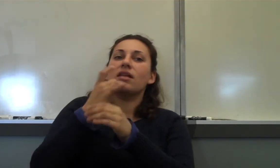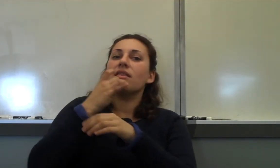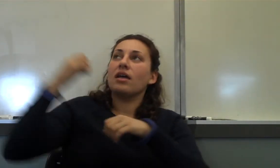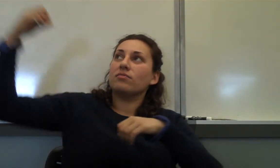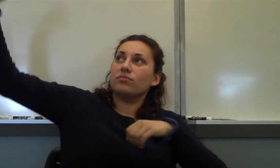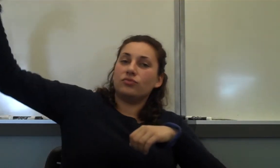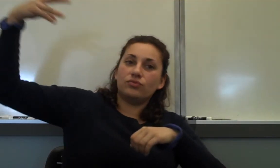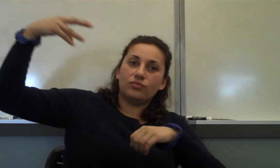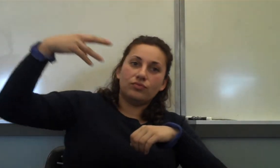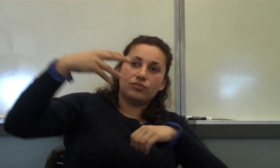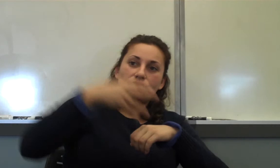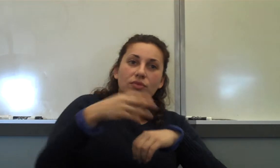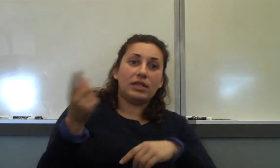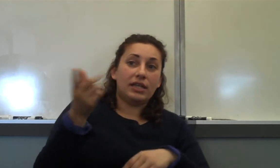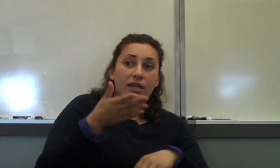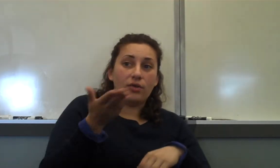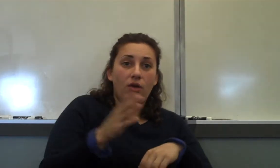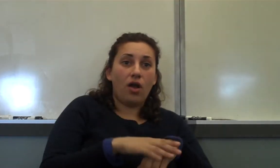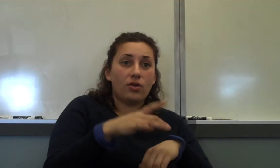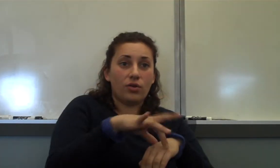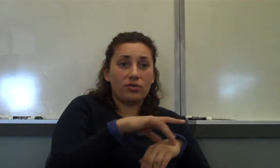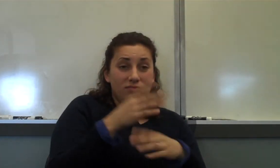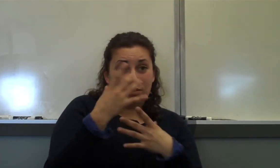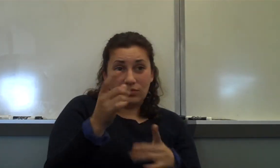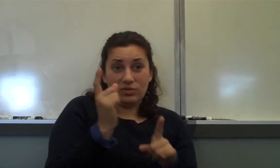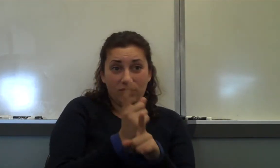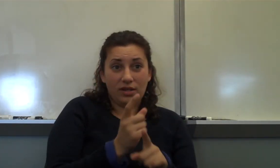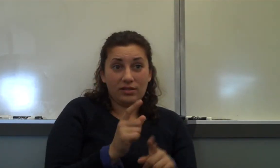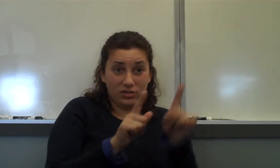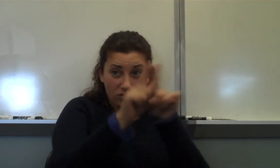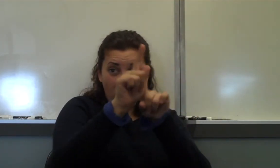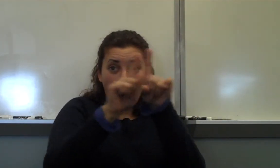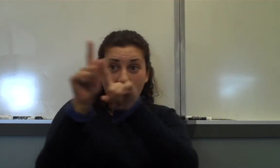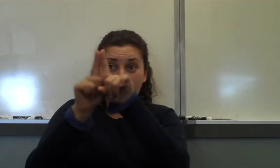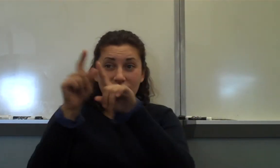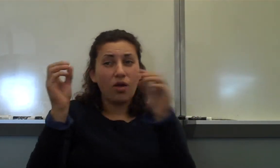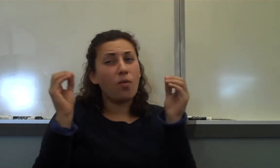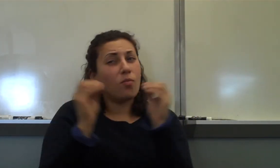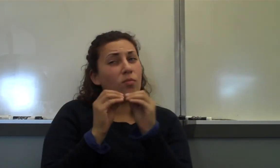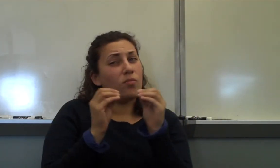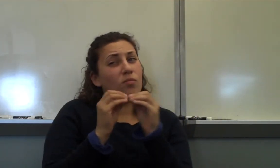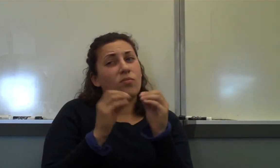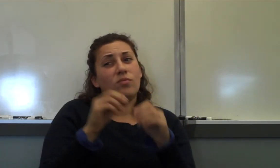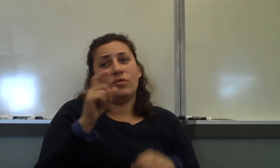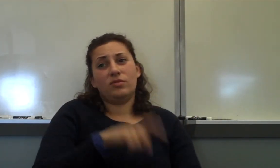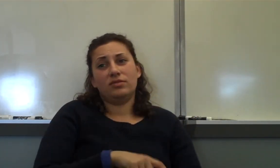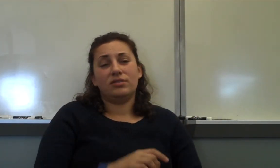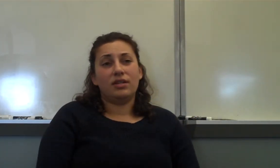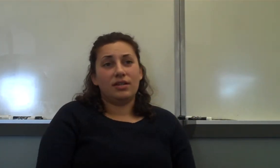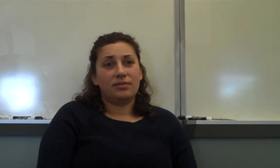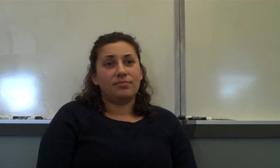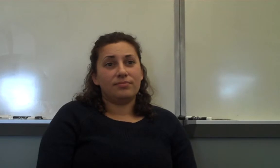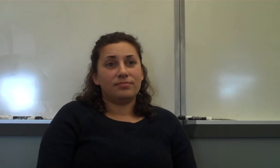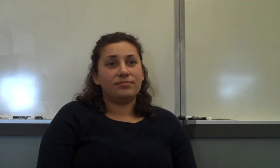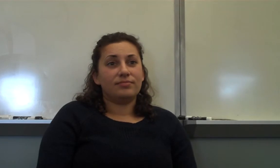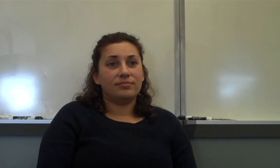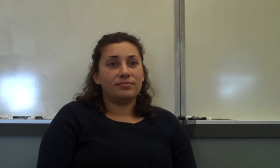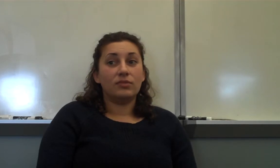Interesting, huh? How about the stars? Oh, much, much longer, right? This is why astronomers talk